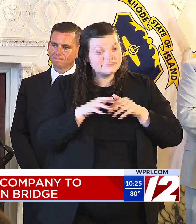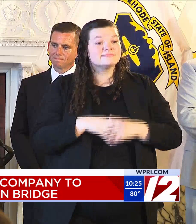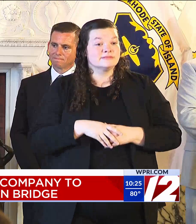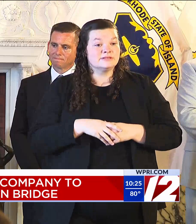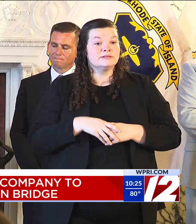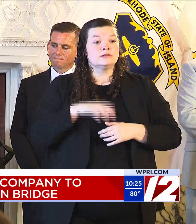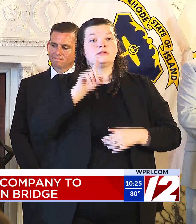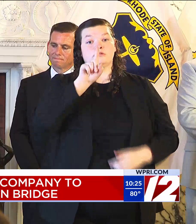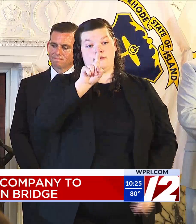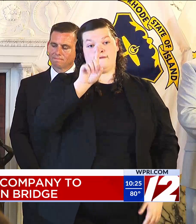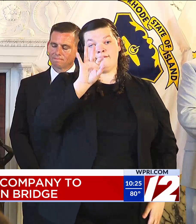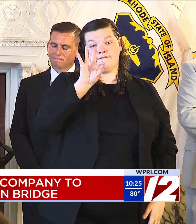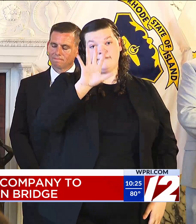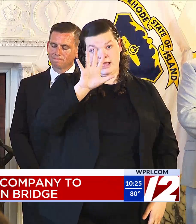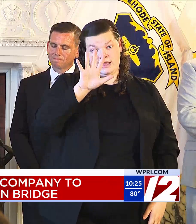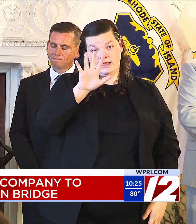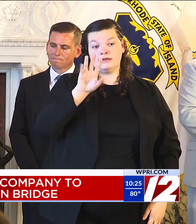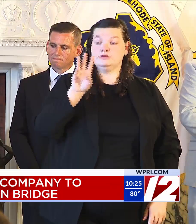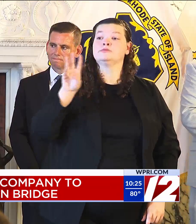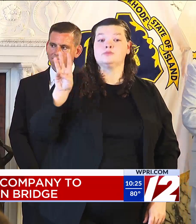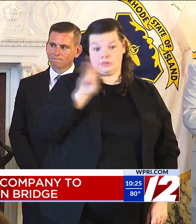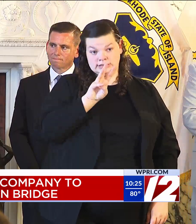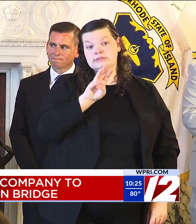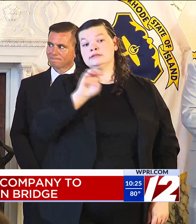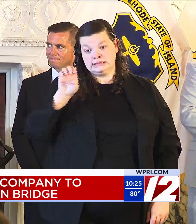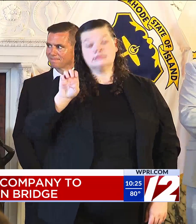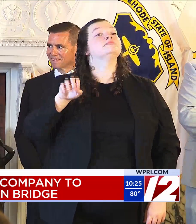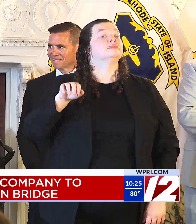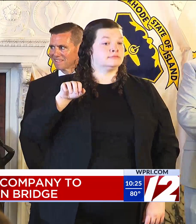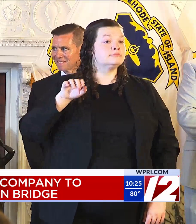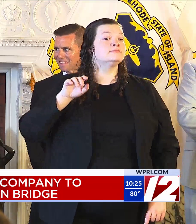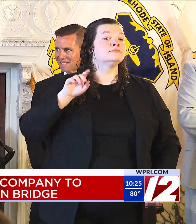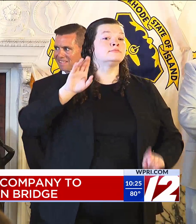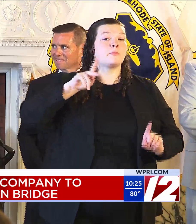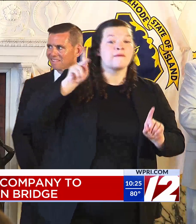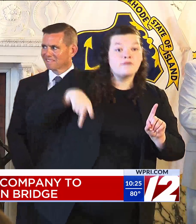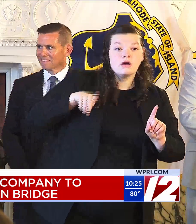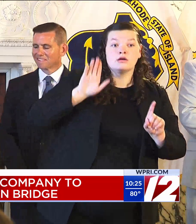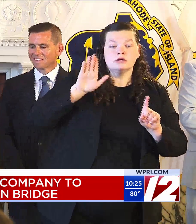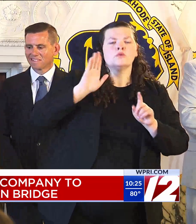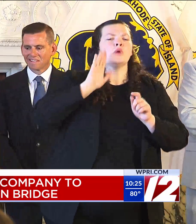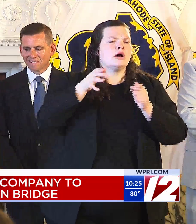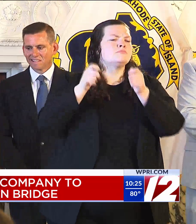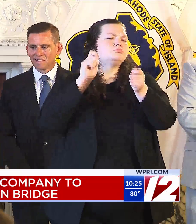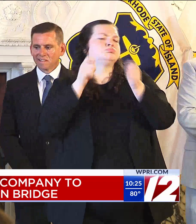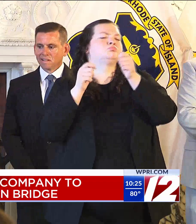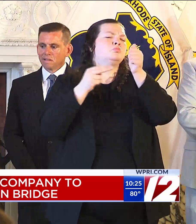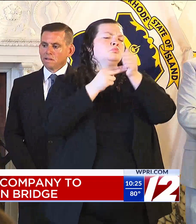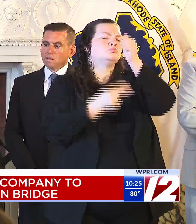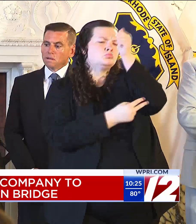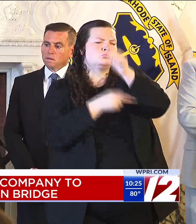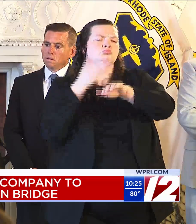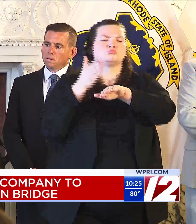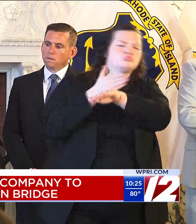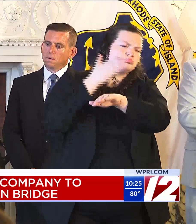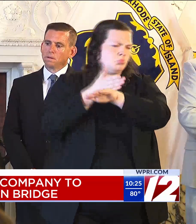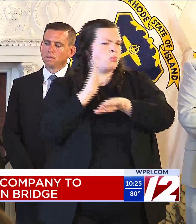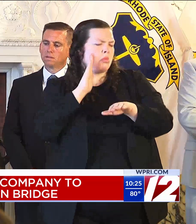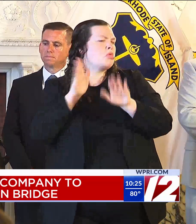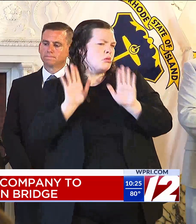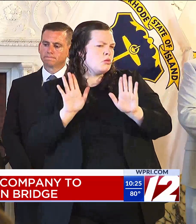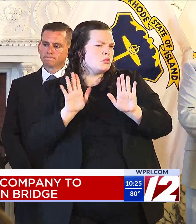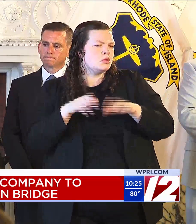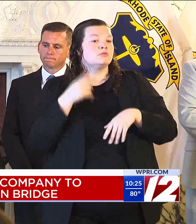in East Providence and modifying 2 of the bridges that will provide additional width for